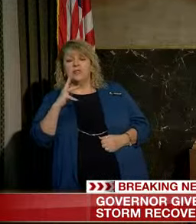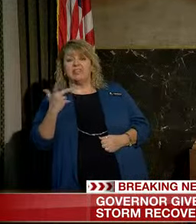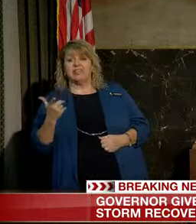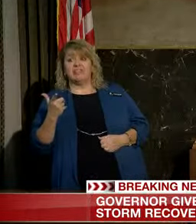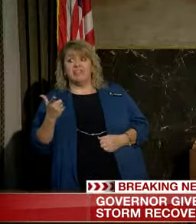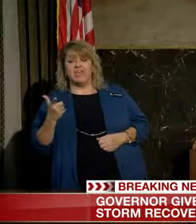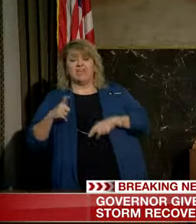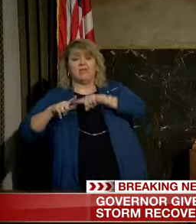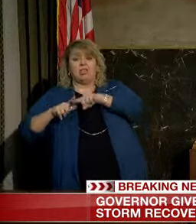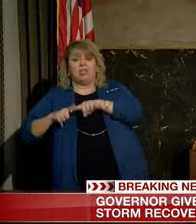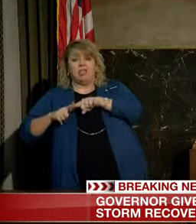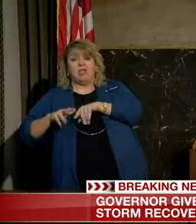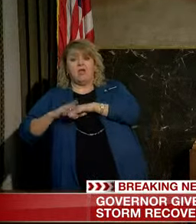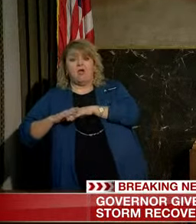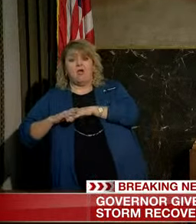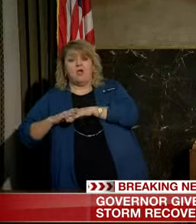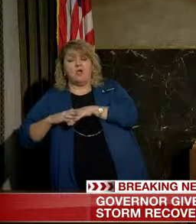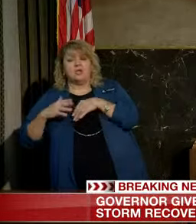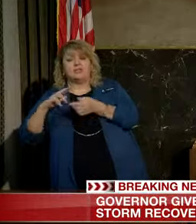delivery system as people with COVID.